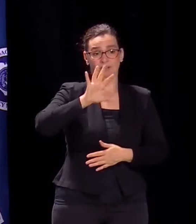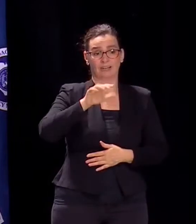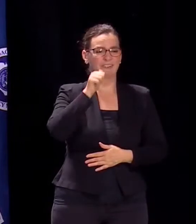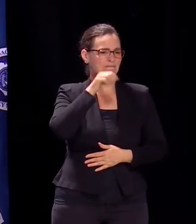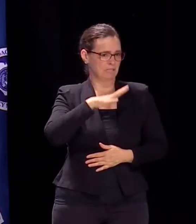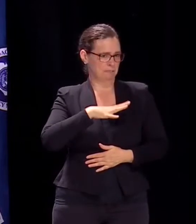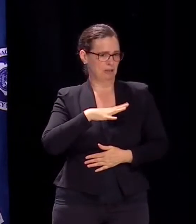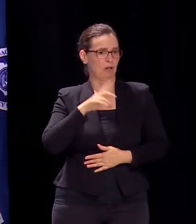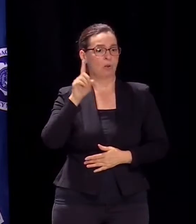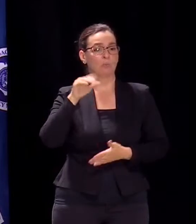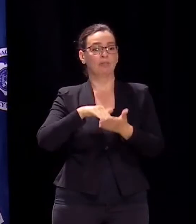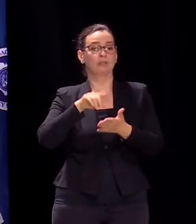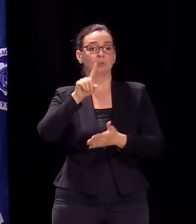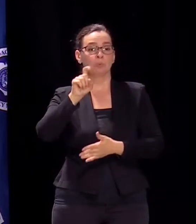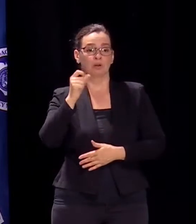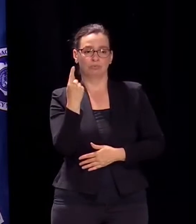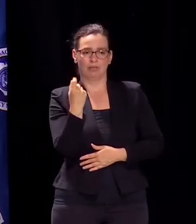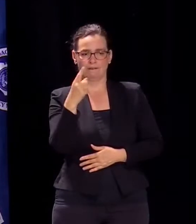1,111 males,